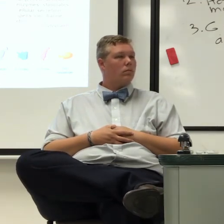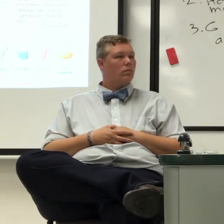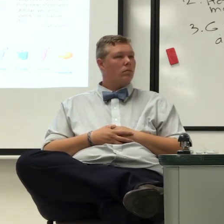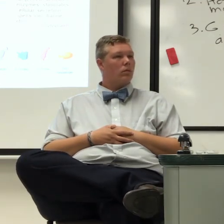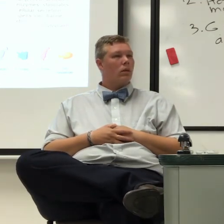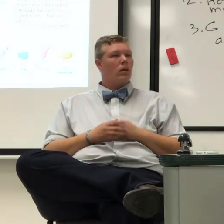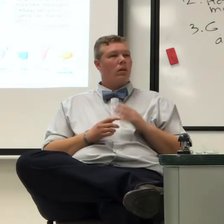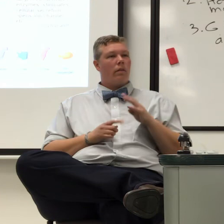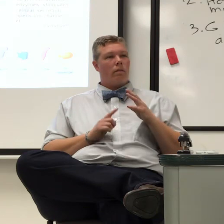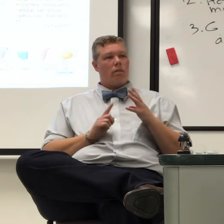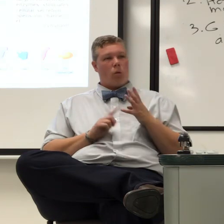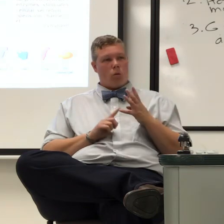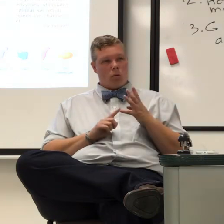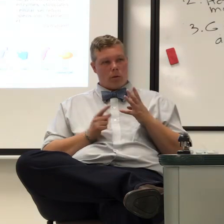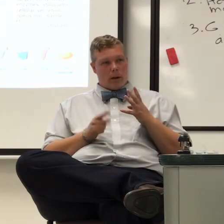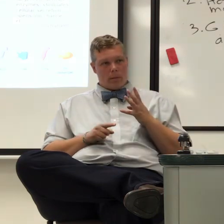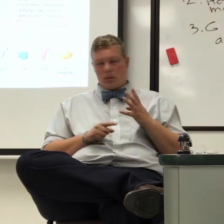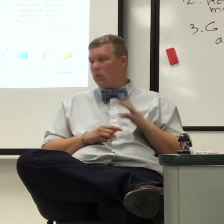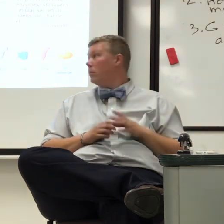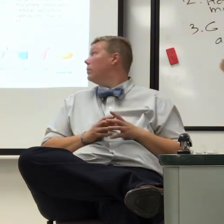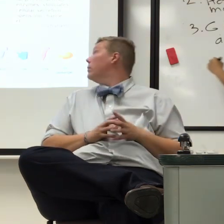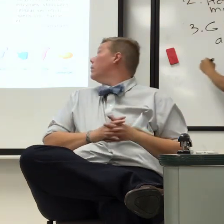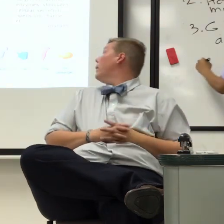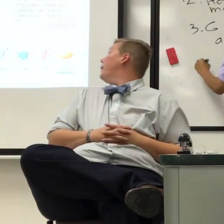Step 4,